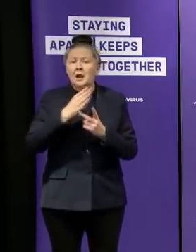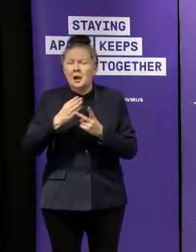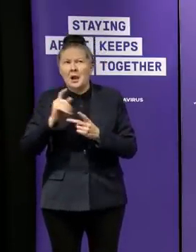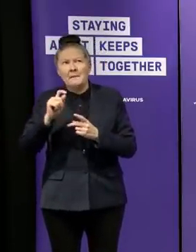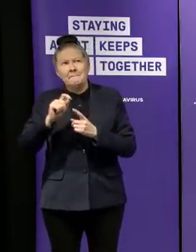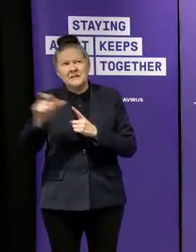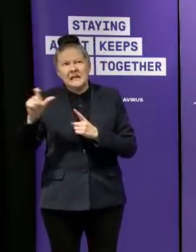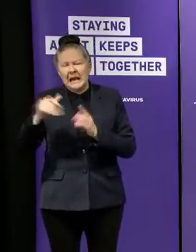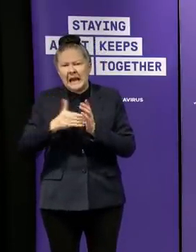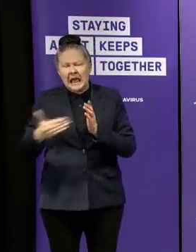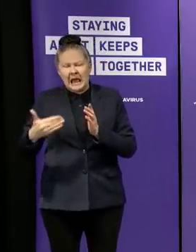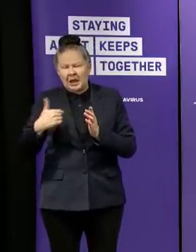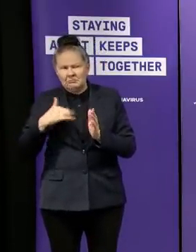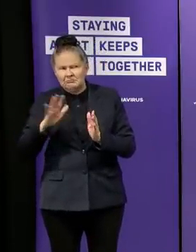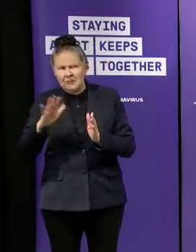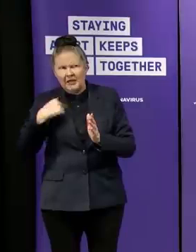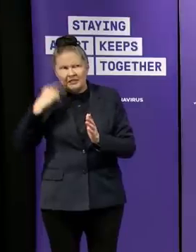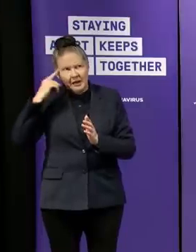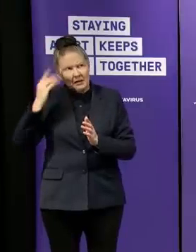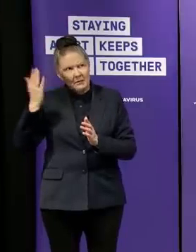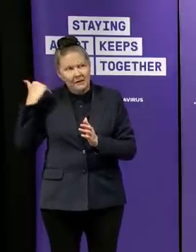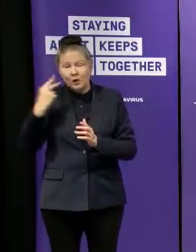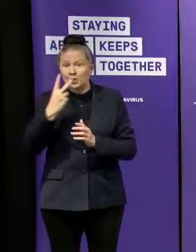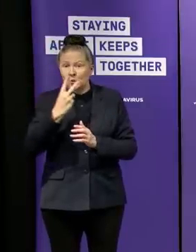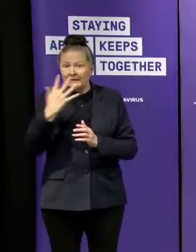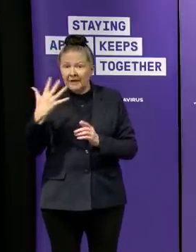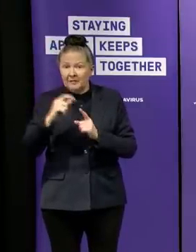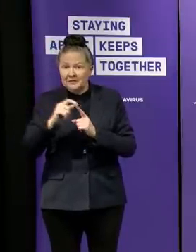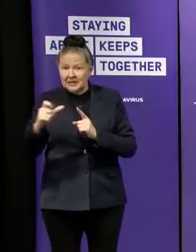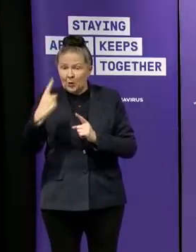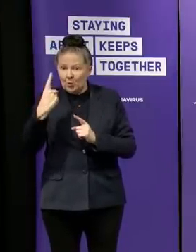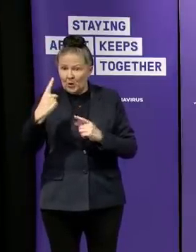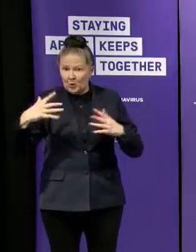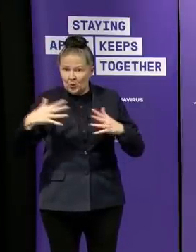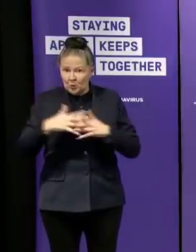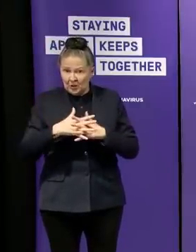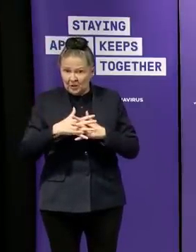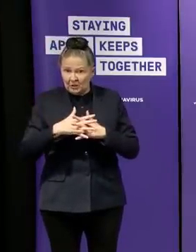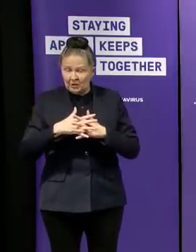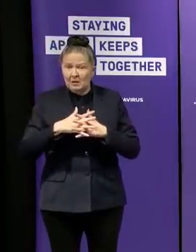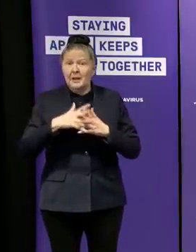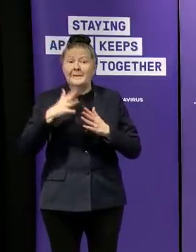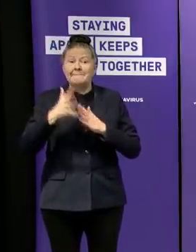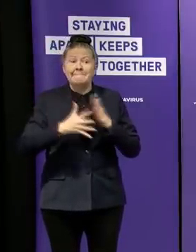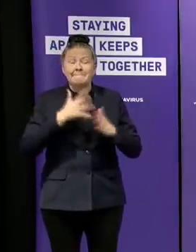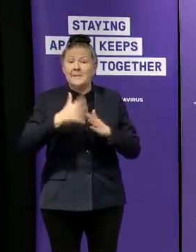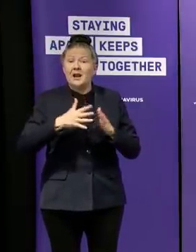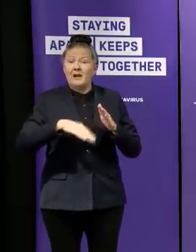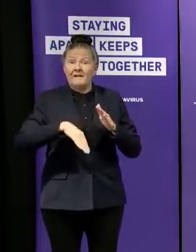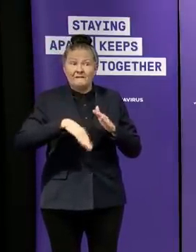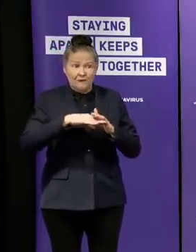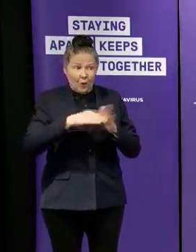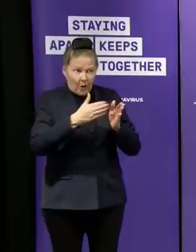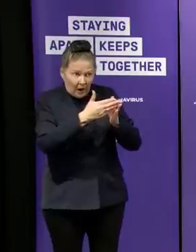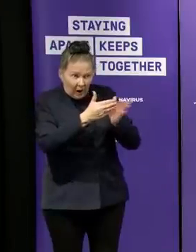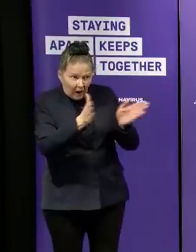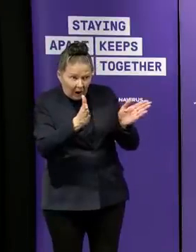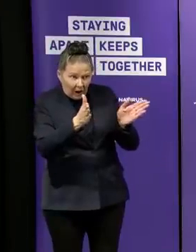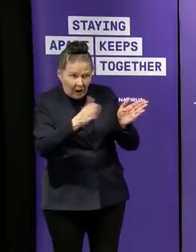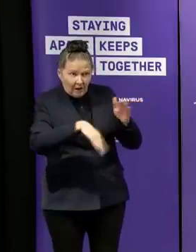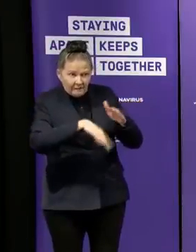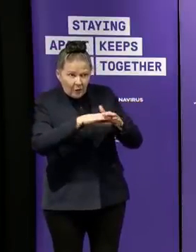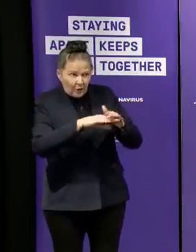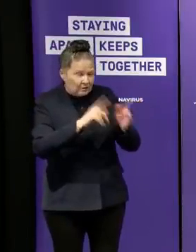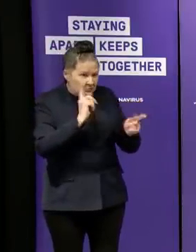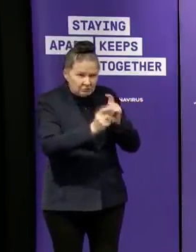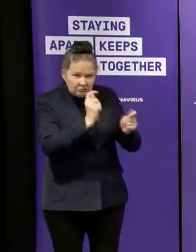had in a number of settings we were doing 25% a week, so we get to half every fortnight, the full workforce over the course of a month. That's